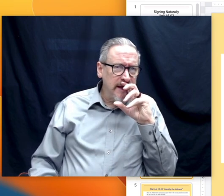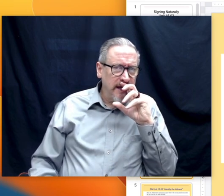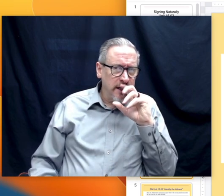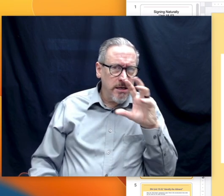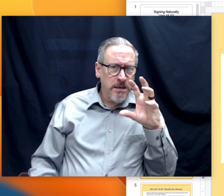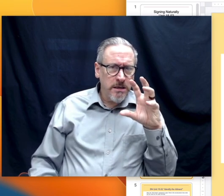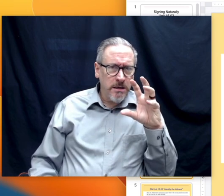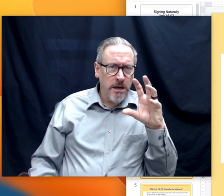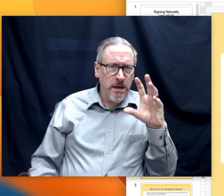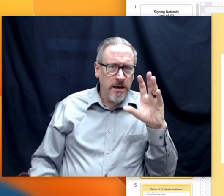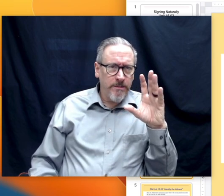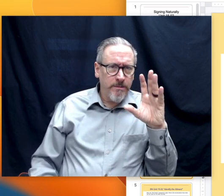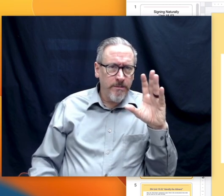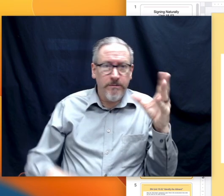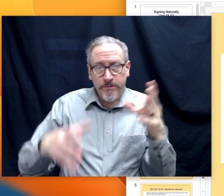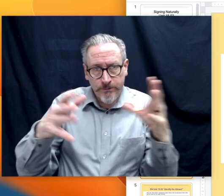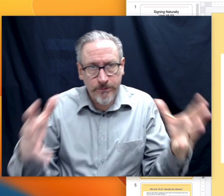in